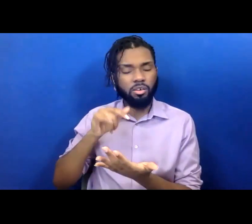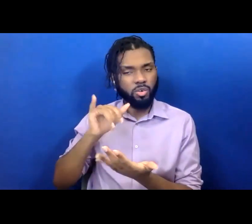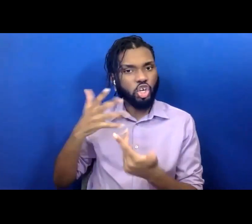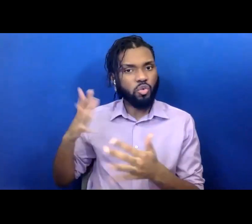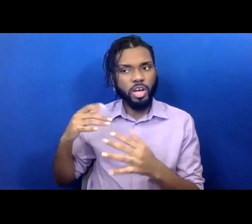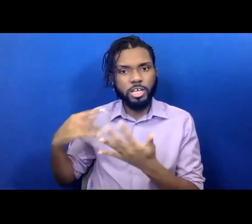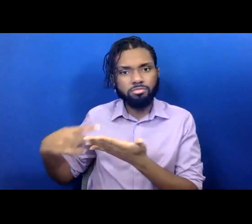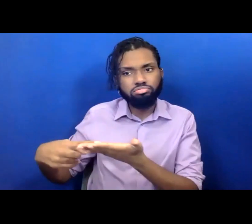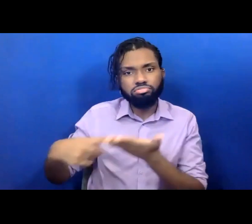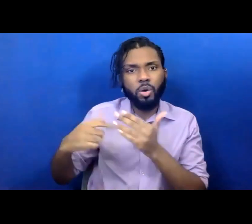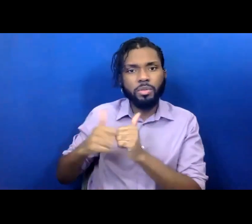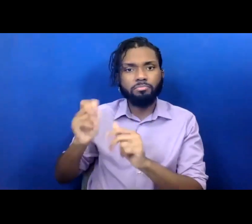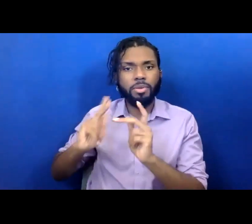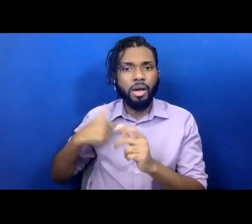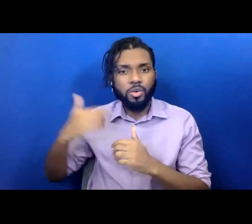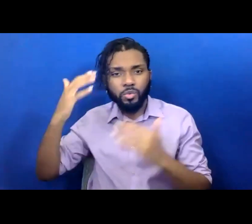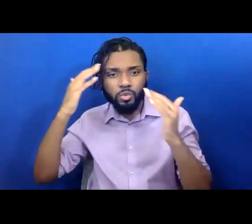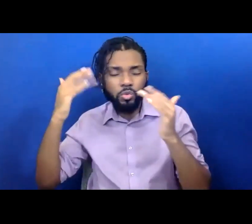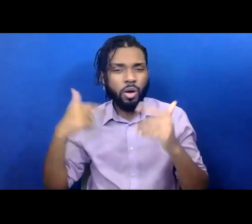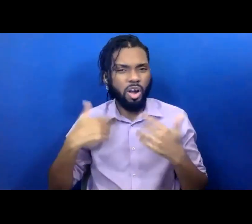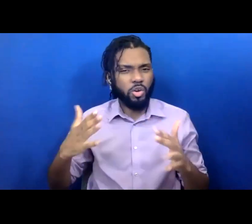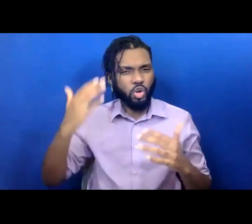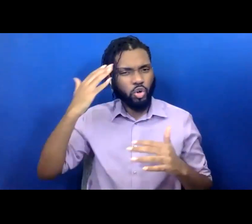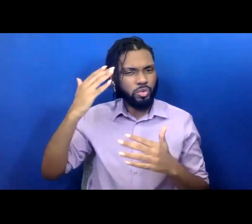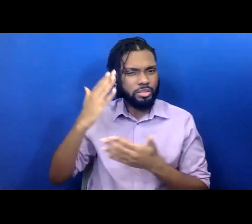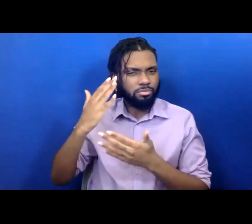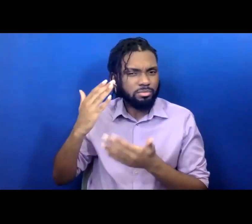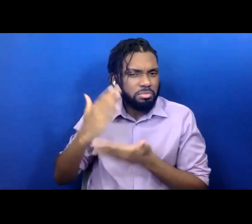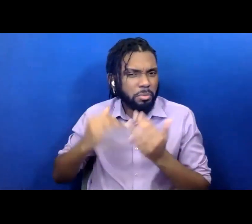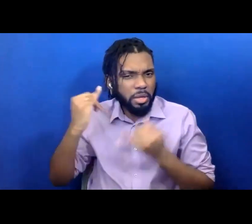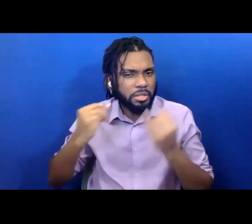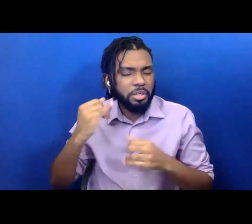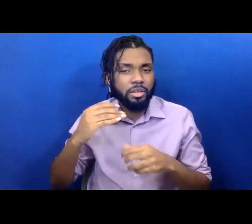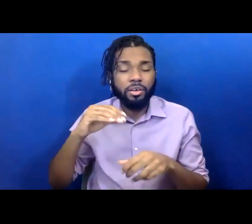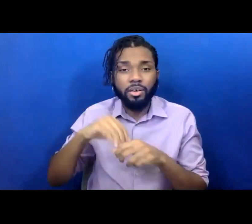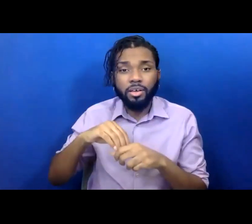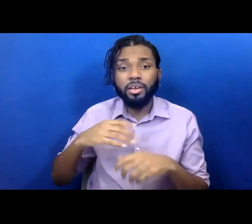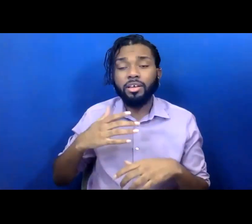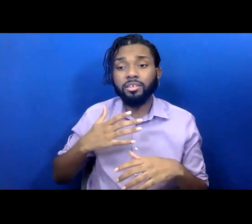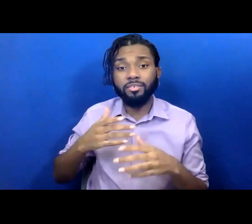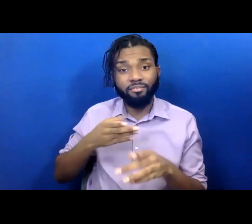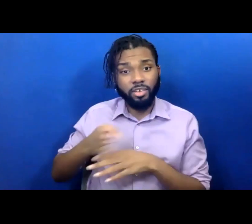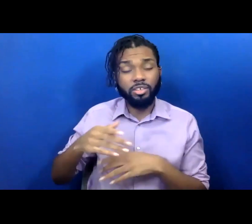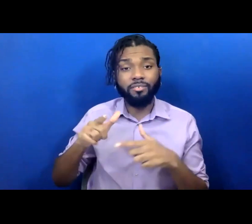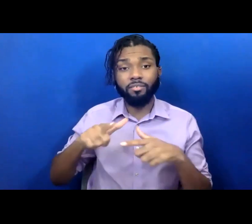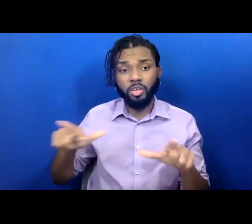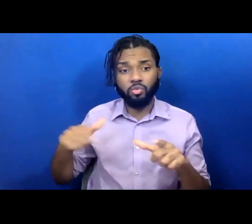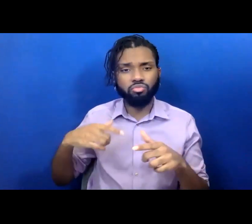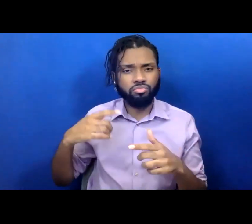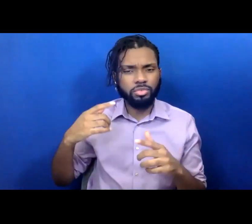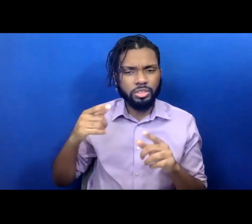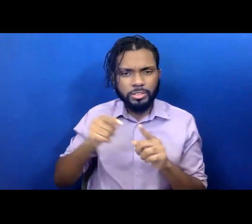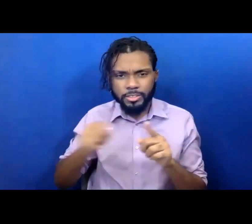lot of people that I knew. I had heard a lot of these ideas, for example, in the field of language revitalization and reclamation, talking to scholars